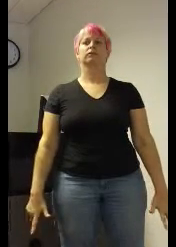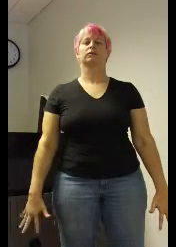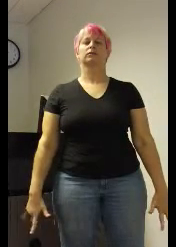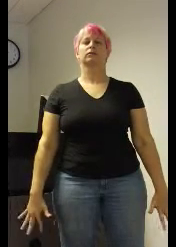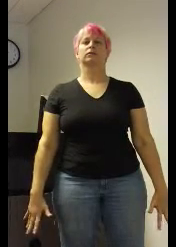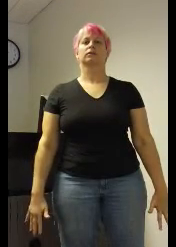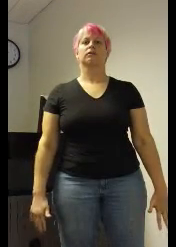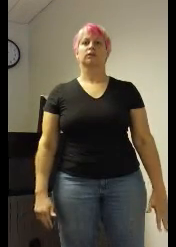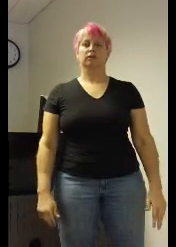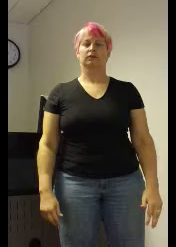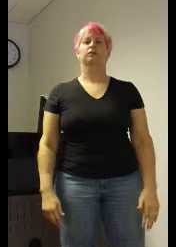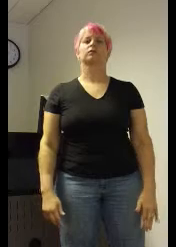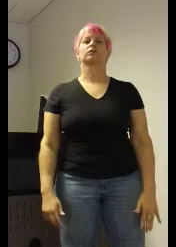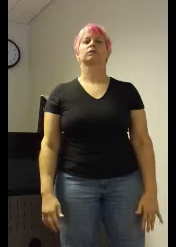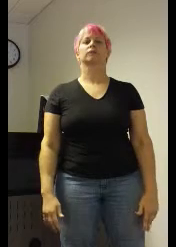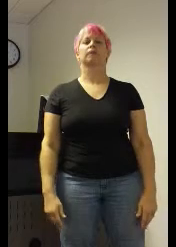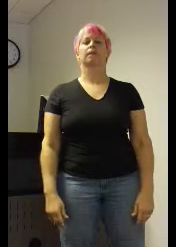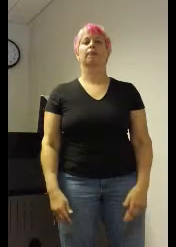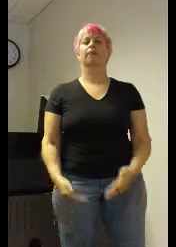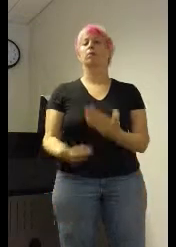This goes back to blaming the parents. Now, don't get me wrong.